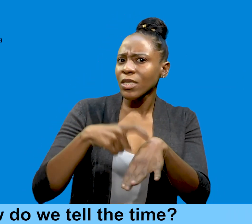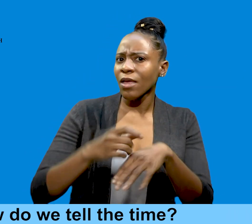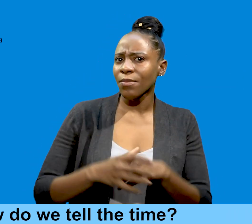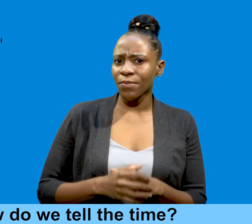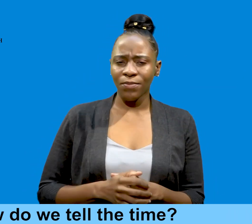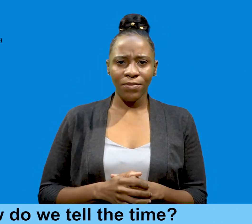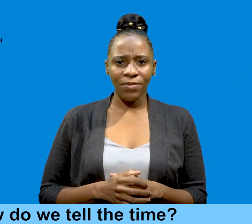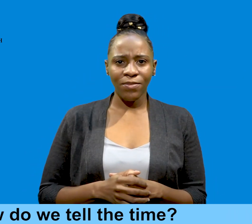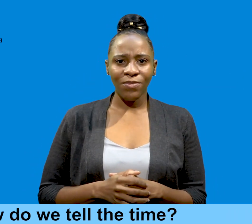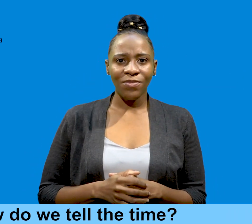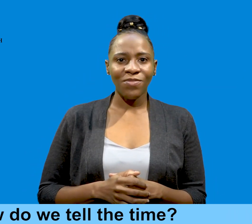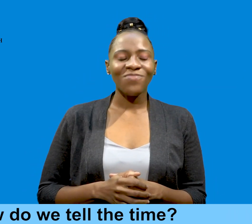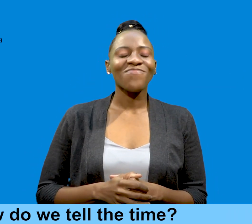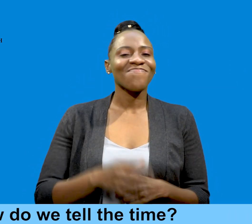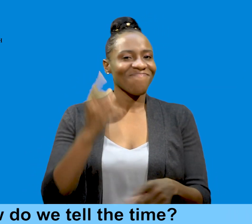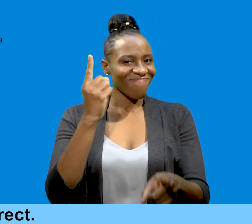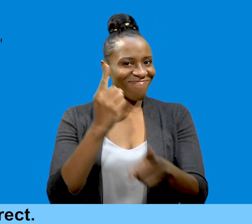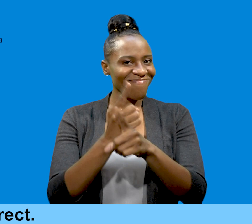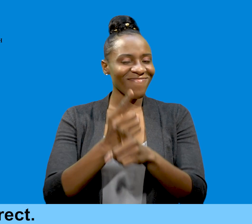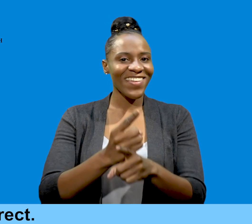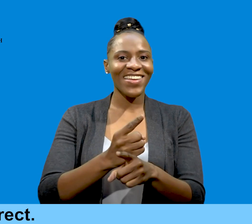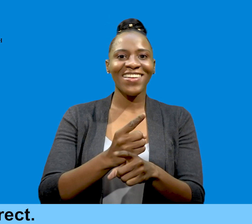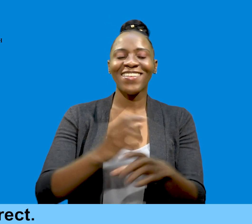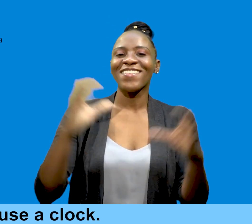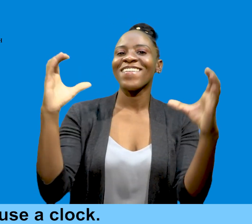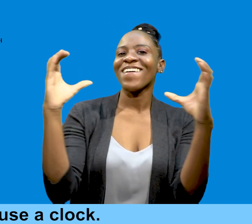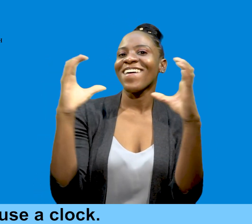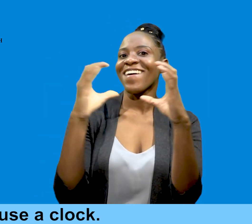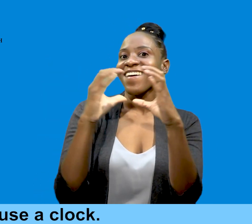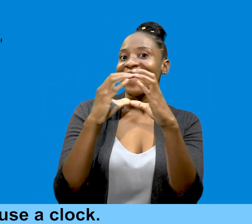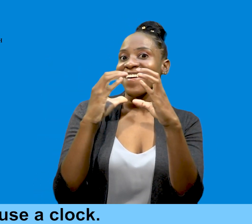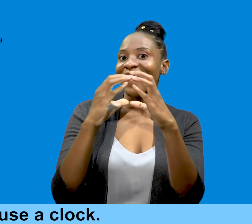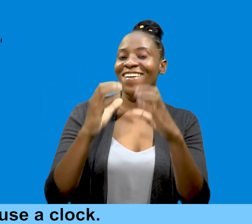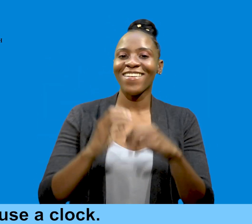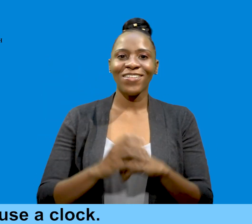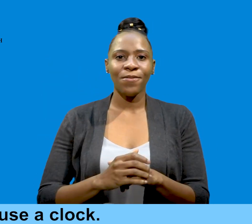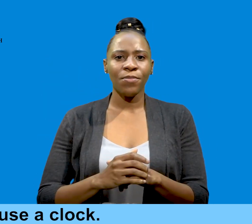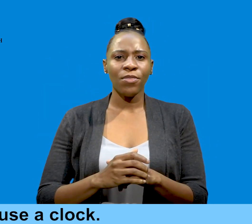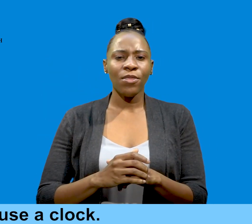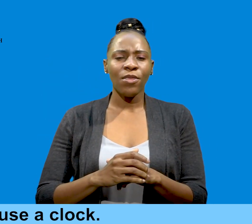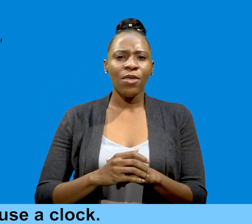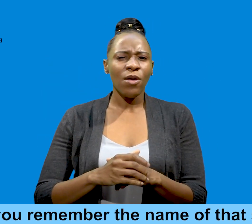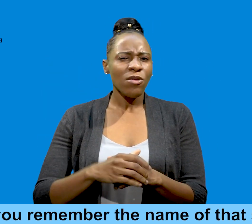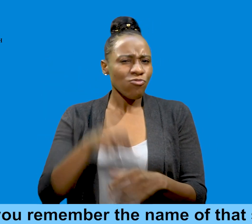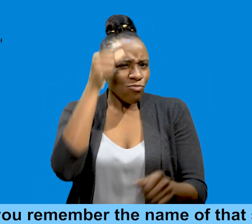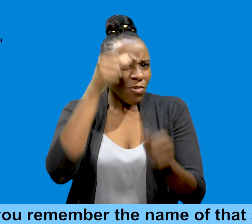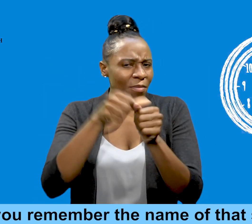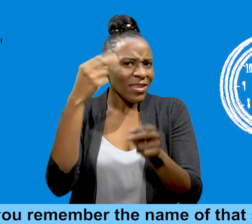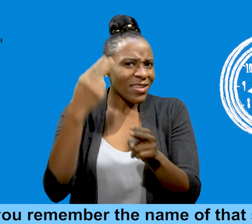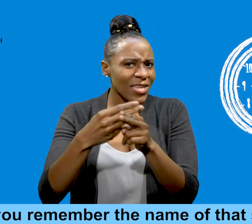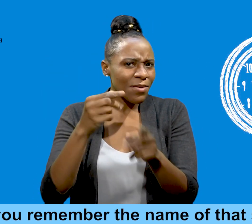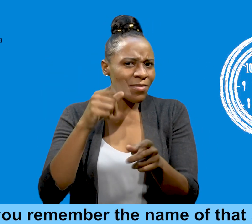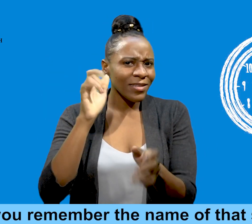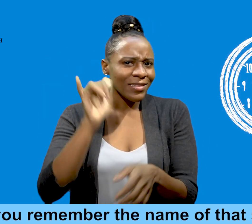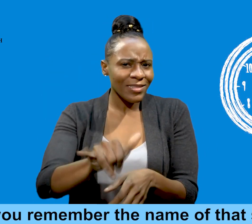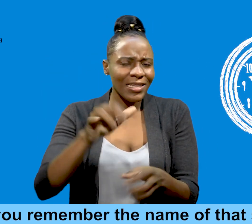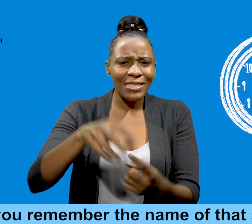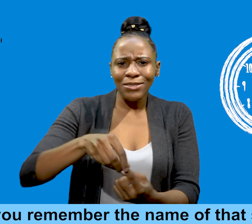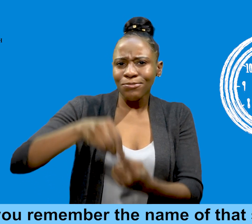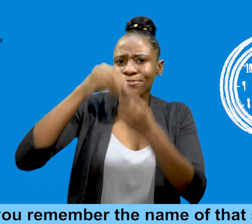How do we tell the time? Correct, we use a clock. Do you remember the name